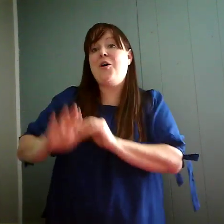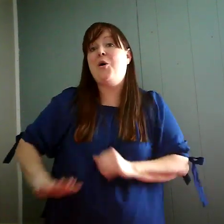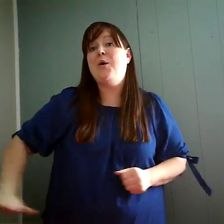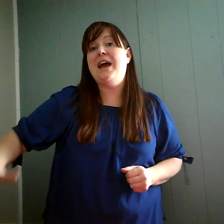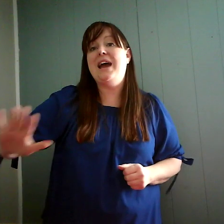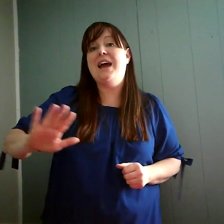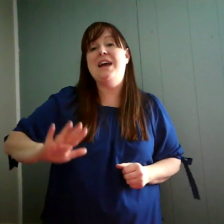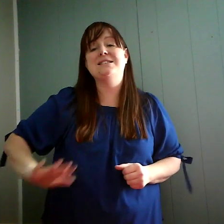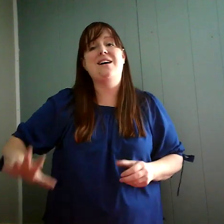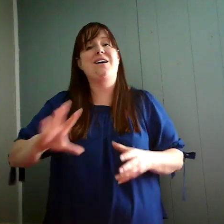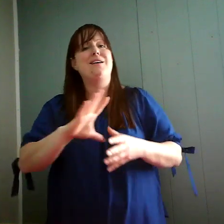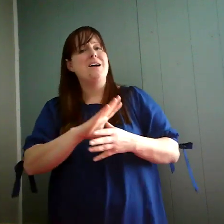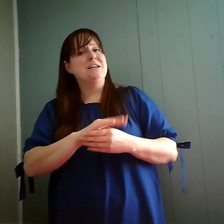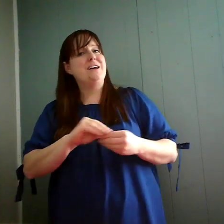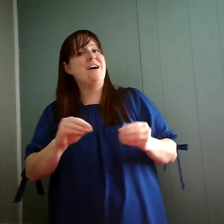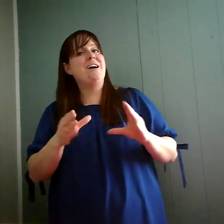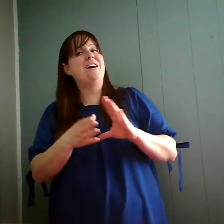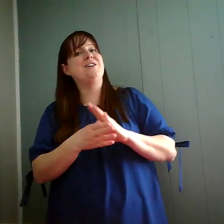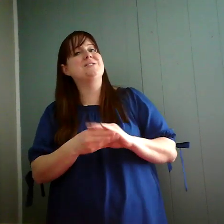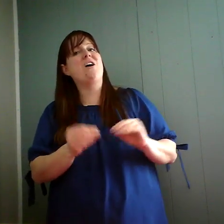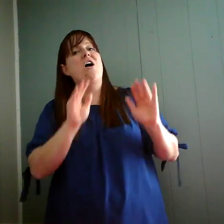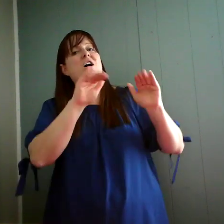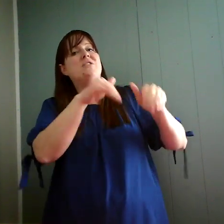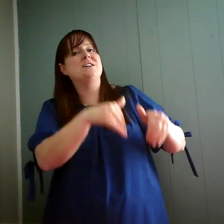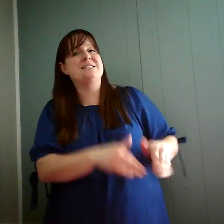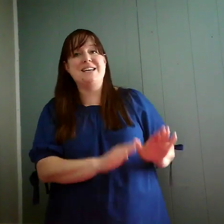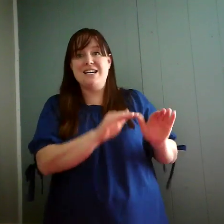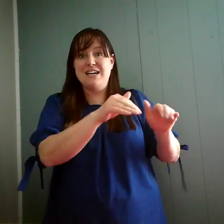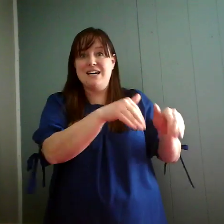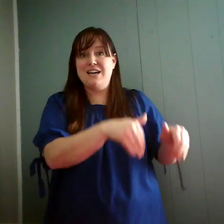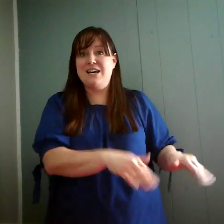the wayside, tales of the sea,